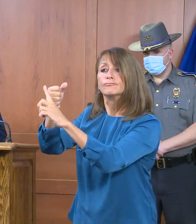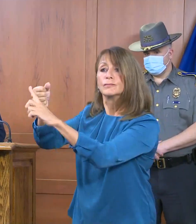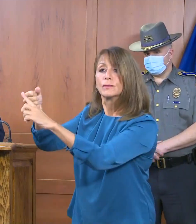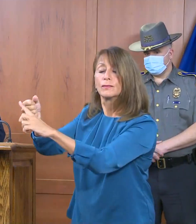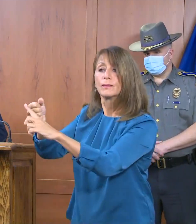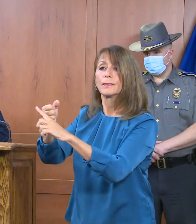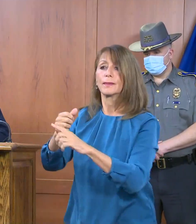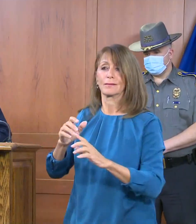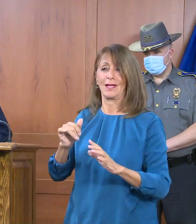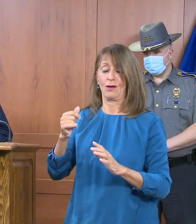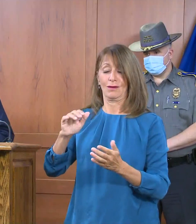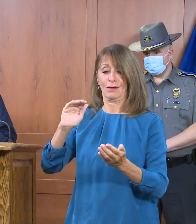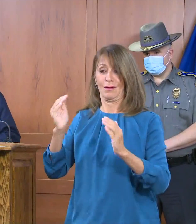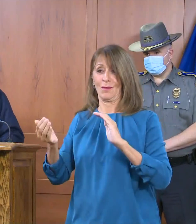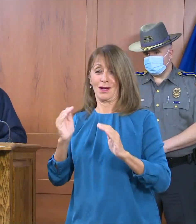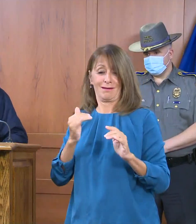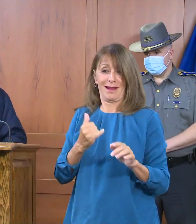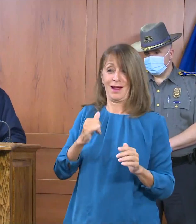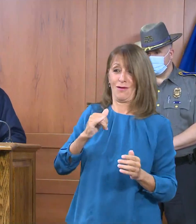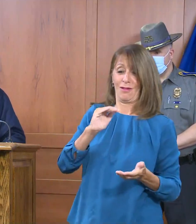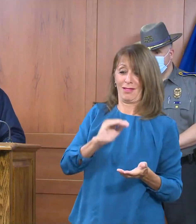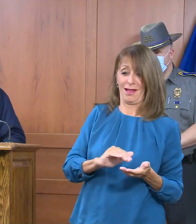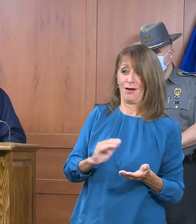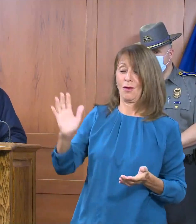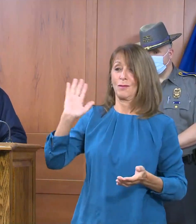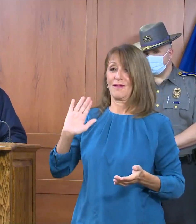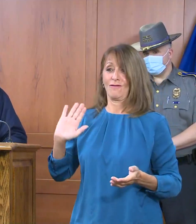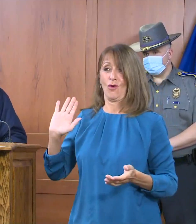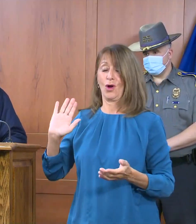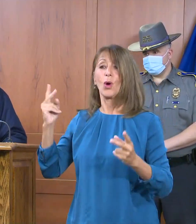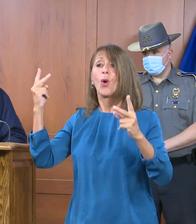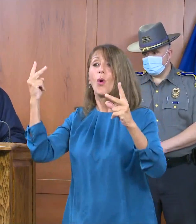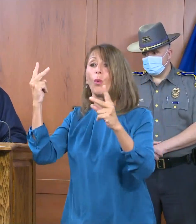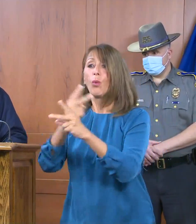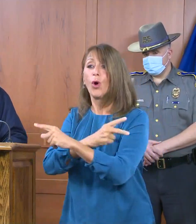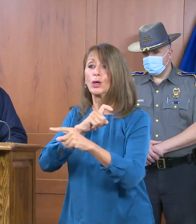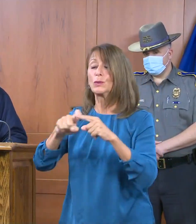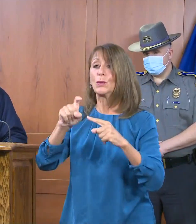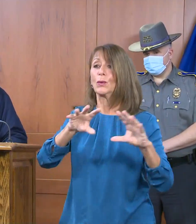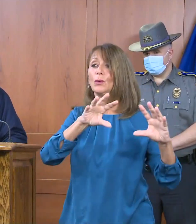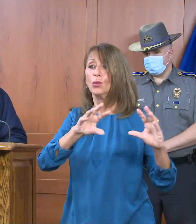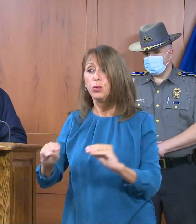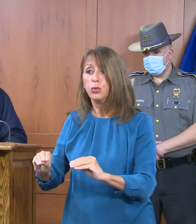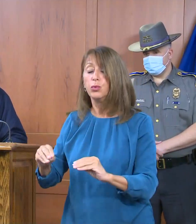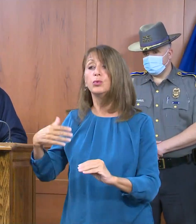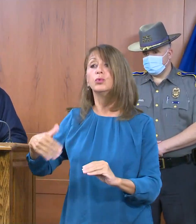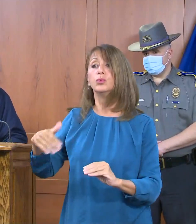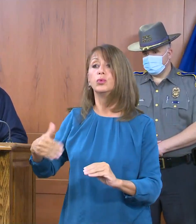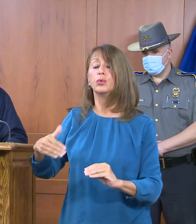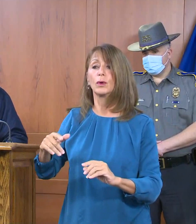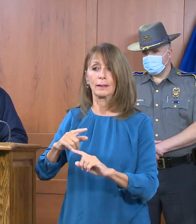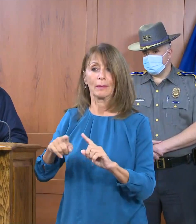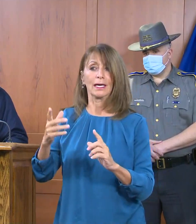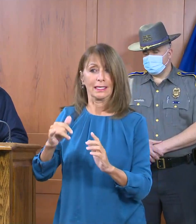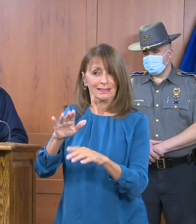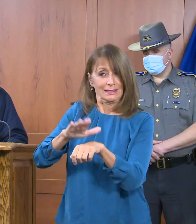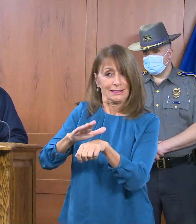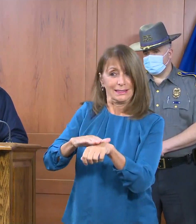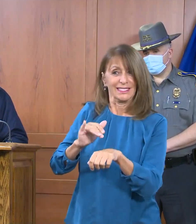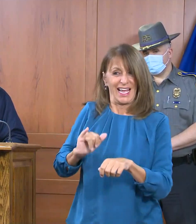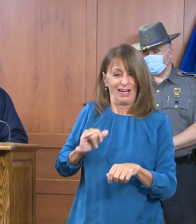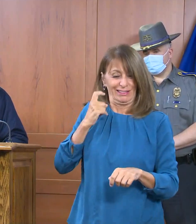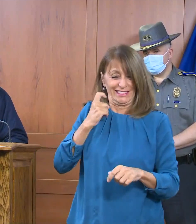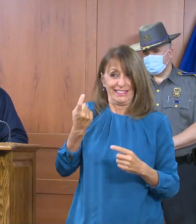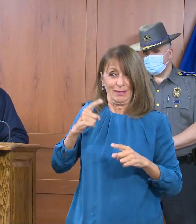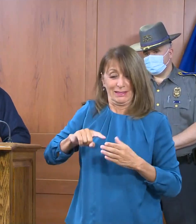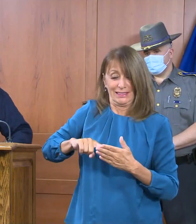to 800,000 that were the outages we had at the worst of ICEA. But we're still just getting started. We'll have to